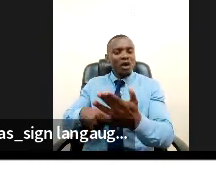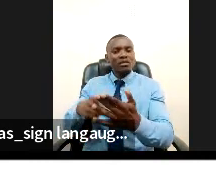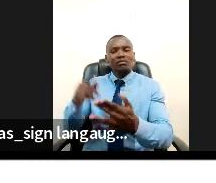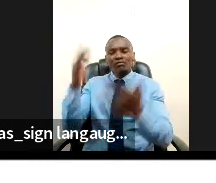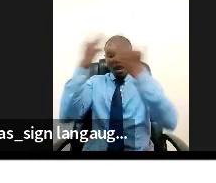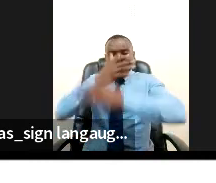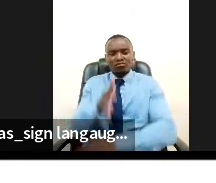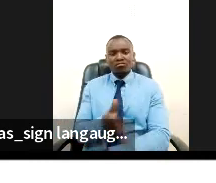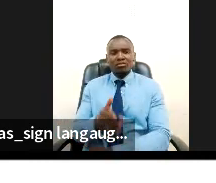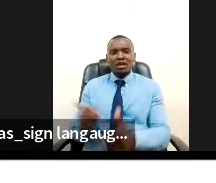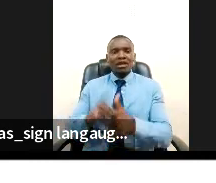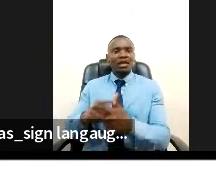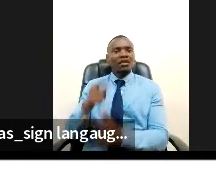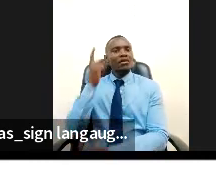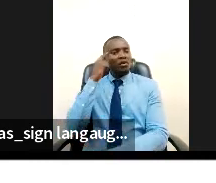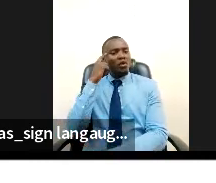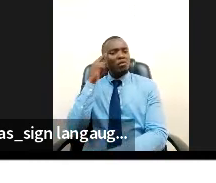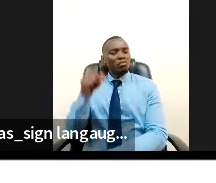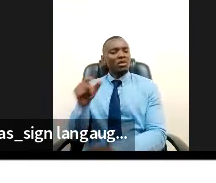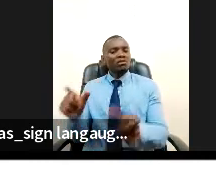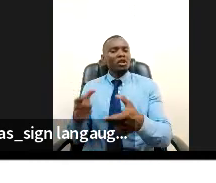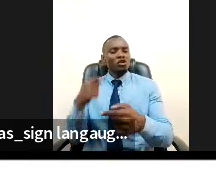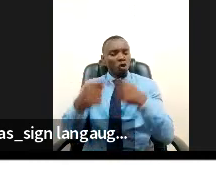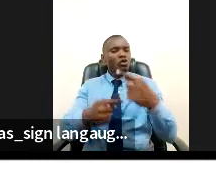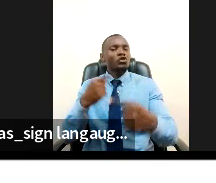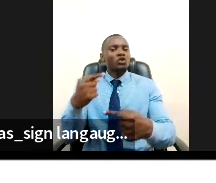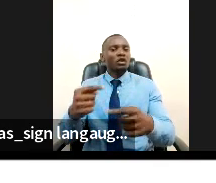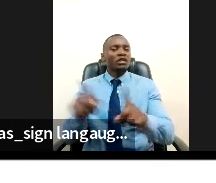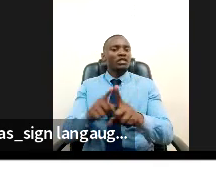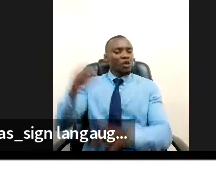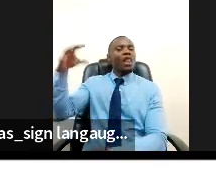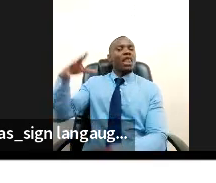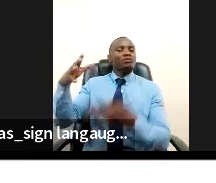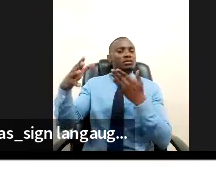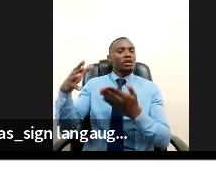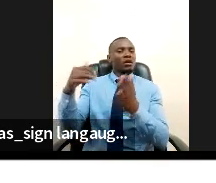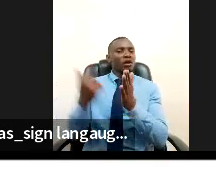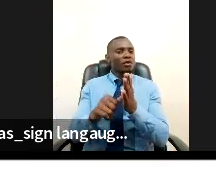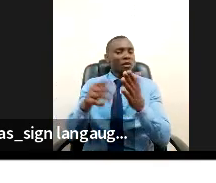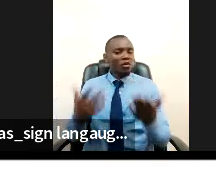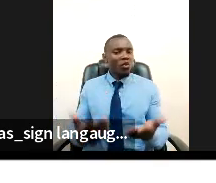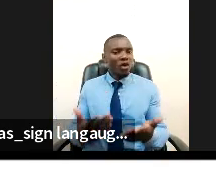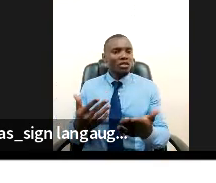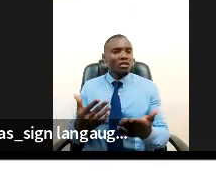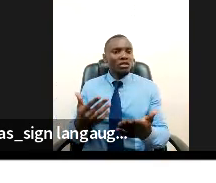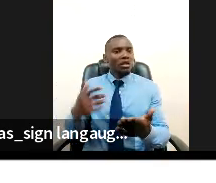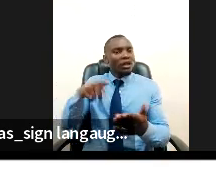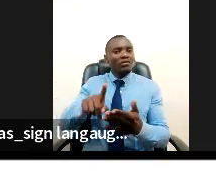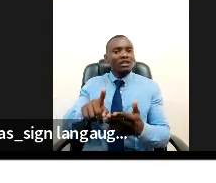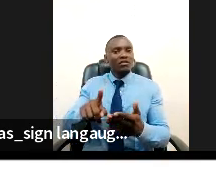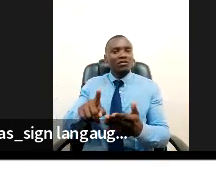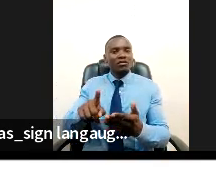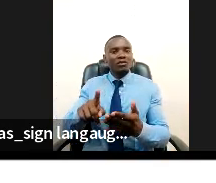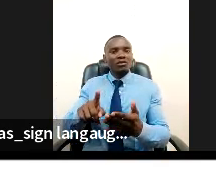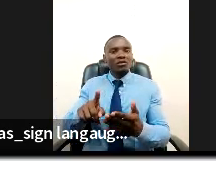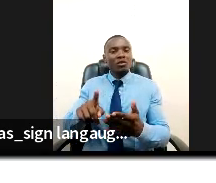only to realize his podcast is still playing and the lights are on. The problem is the process fully awakens him, and when he pauses his